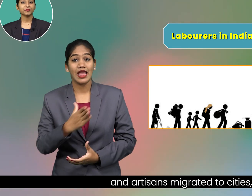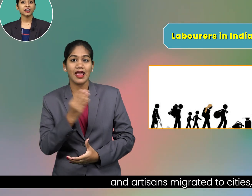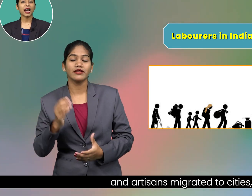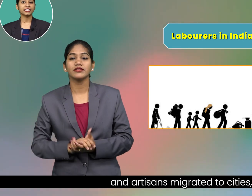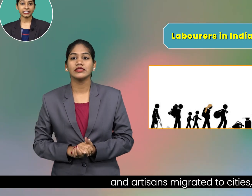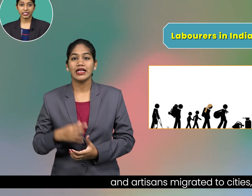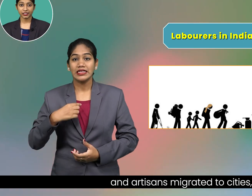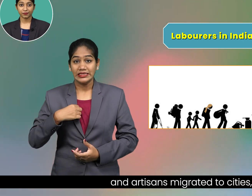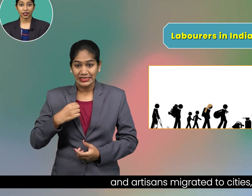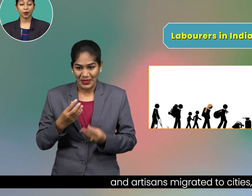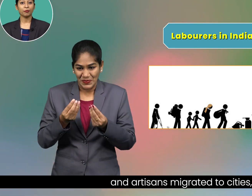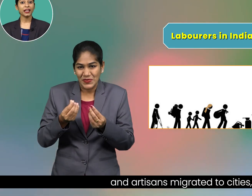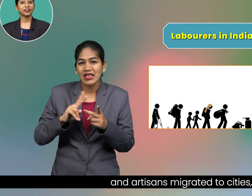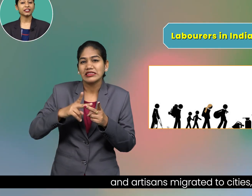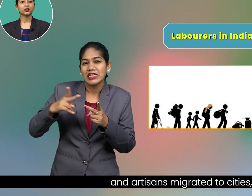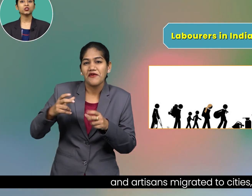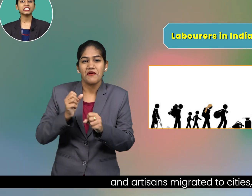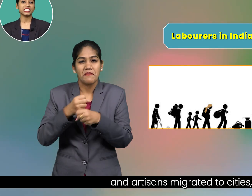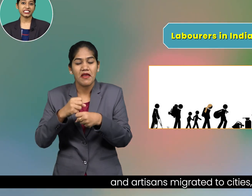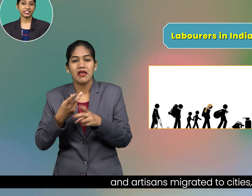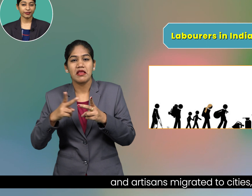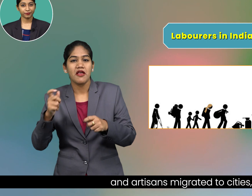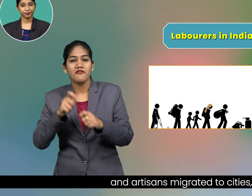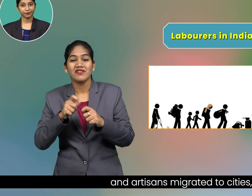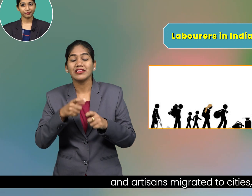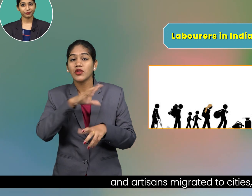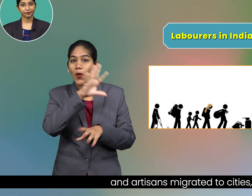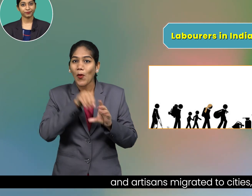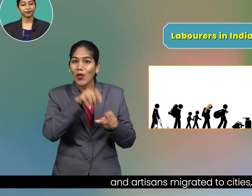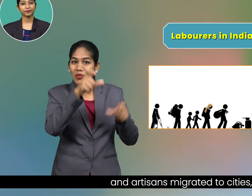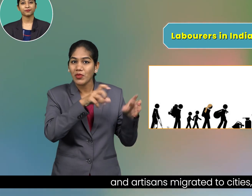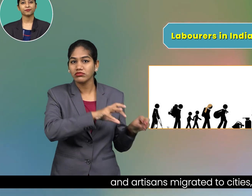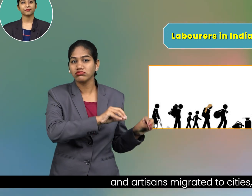and artisans migrated to cities,